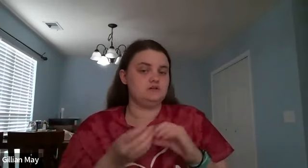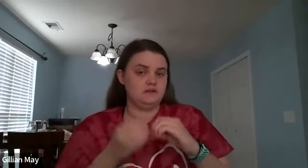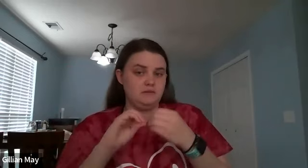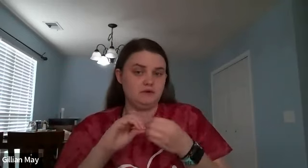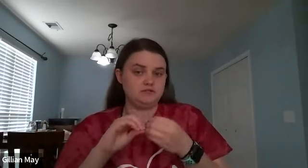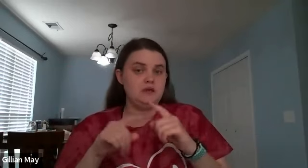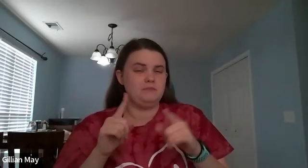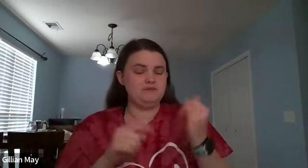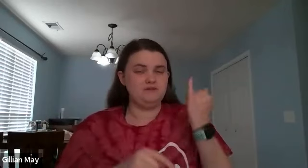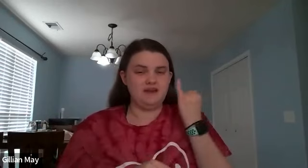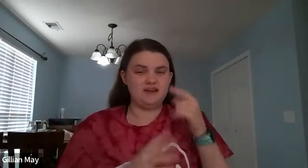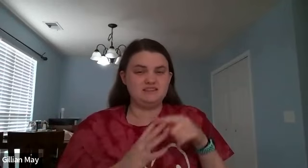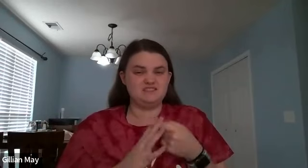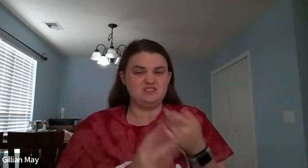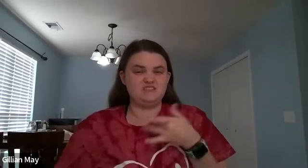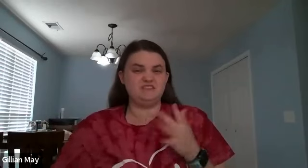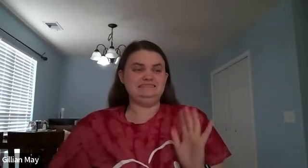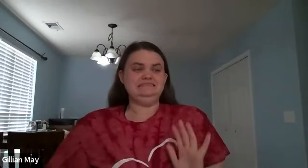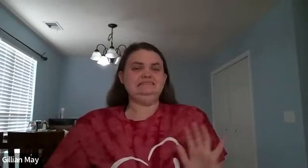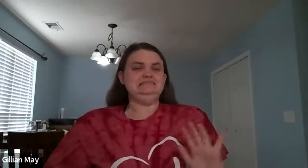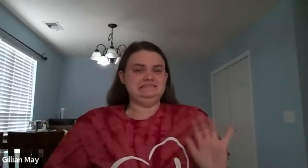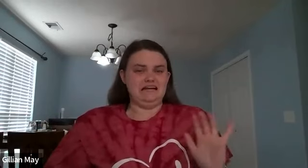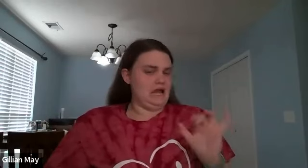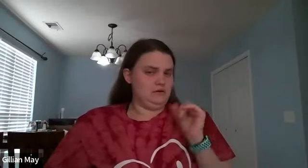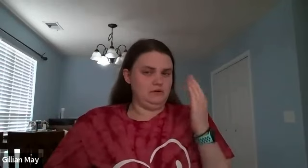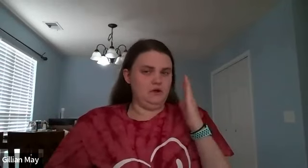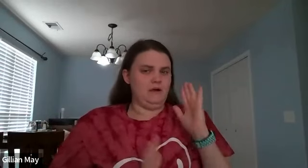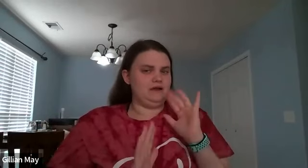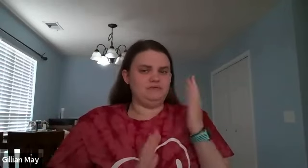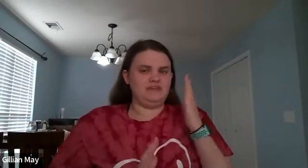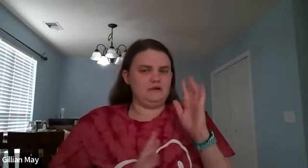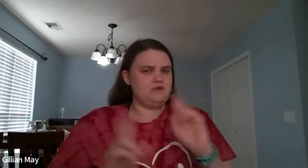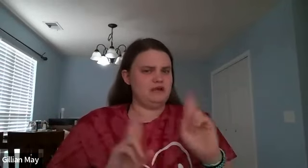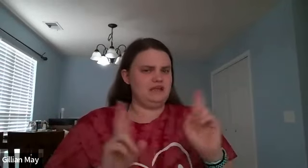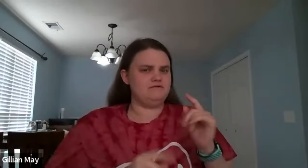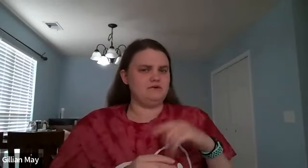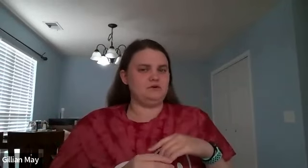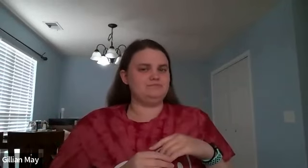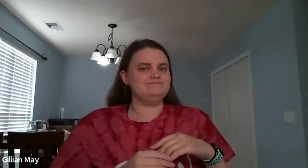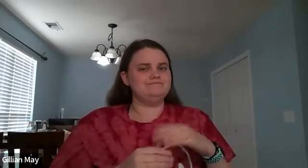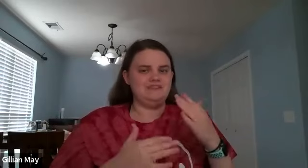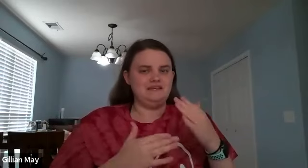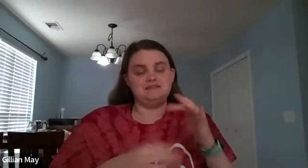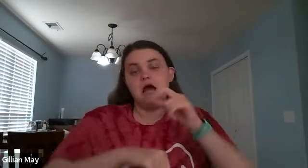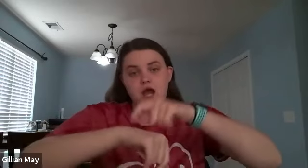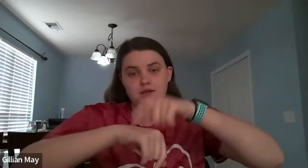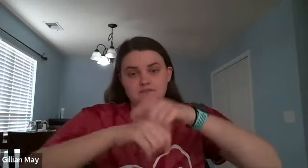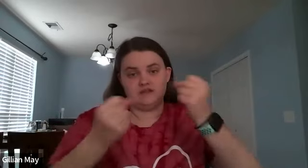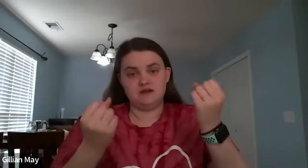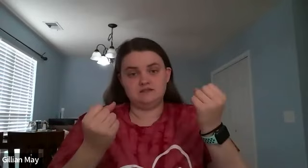the numbers. But if you guys start to feel, I don't know, I don't think I'm ready yet for the time signs,